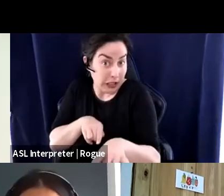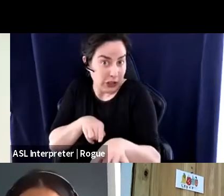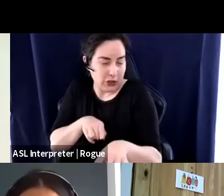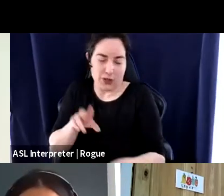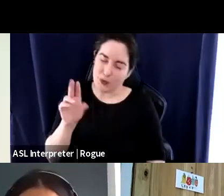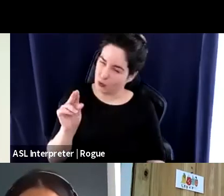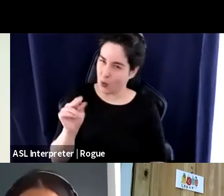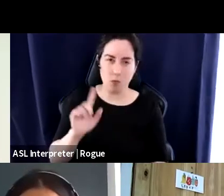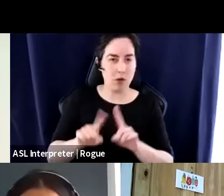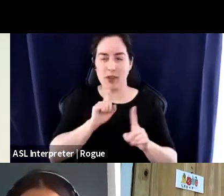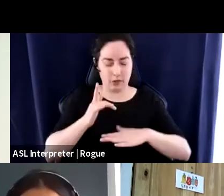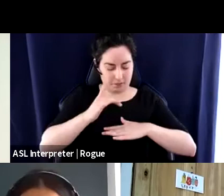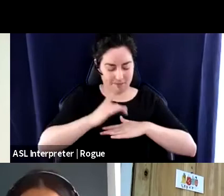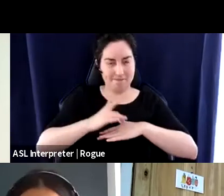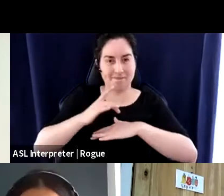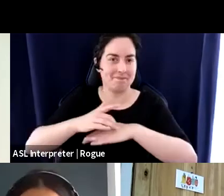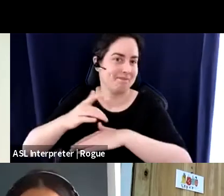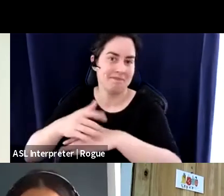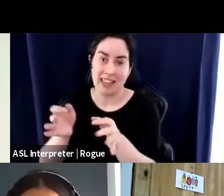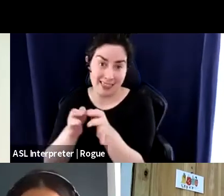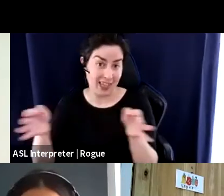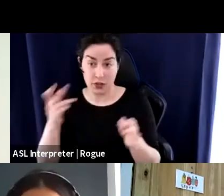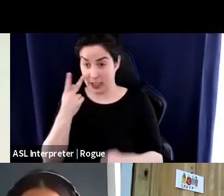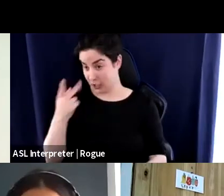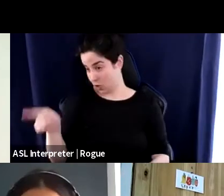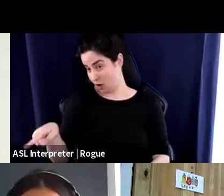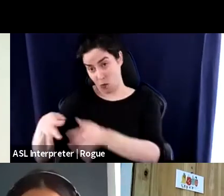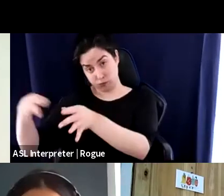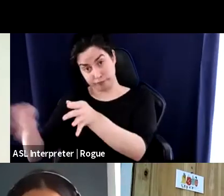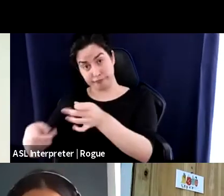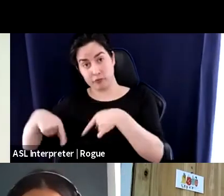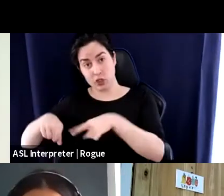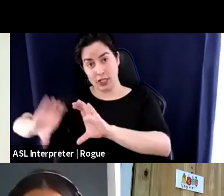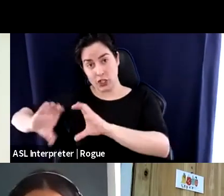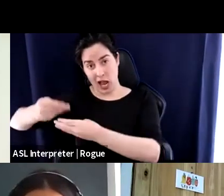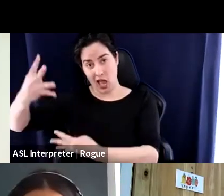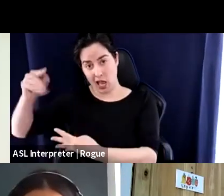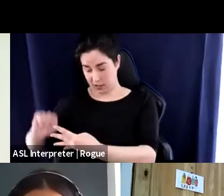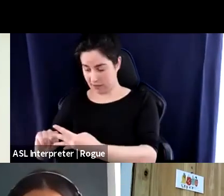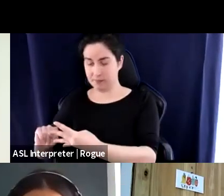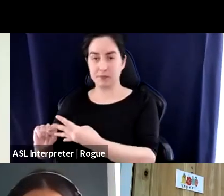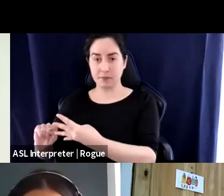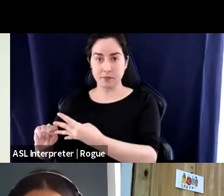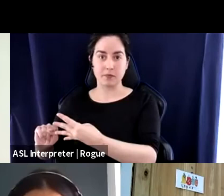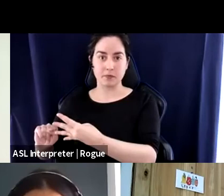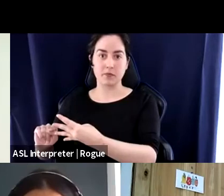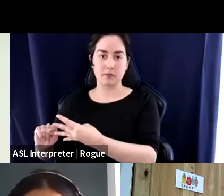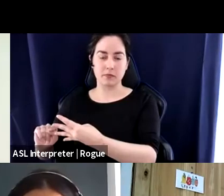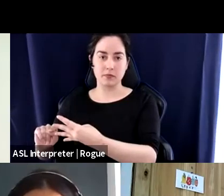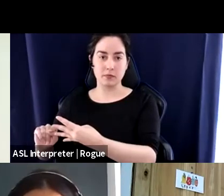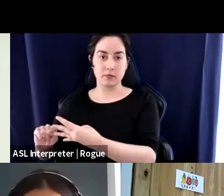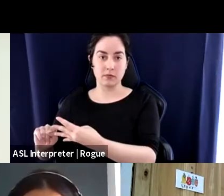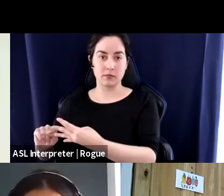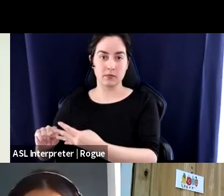piece, right? Because I saw questions in the chat box too, is again, the question of